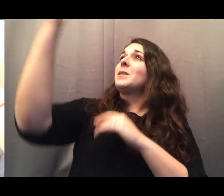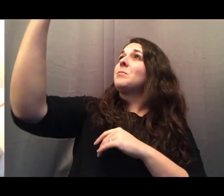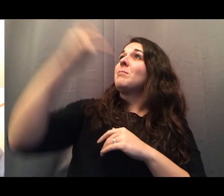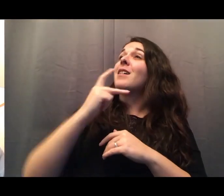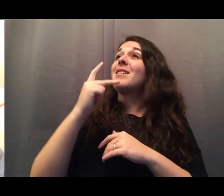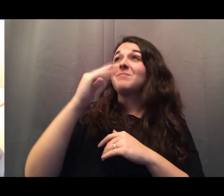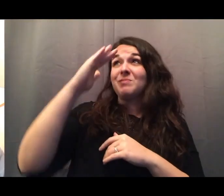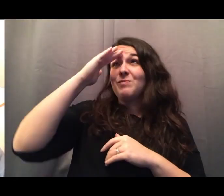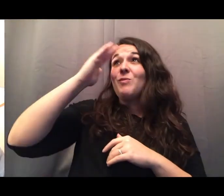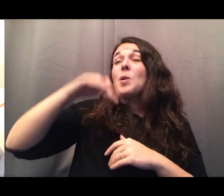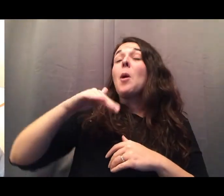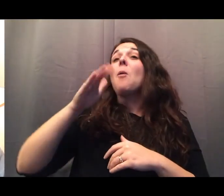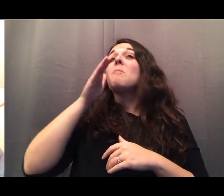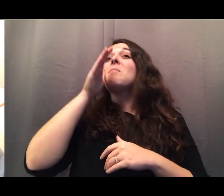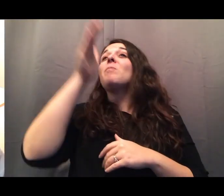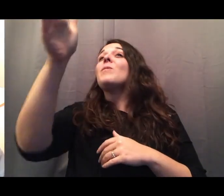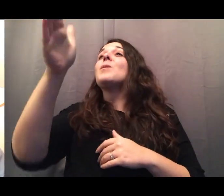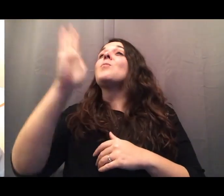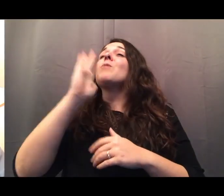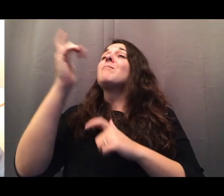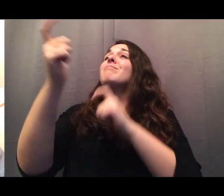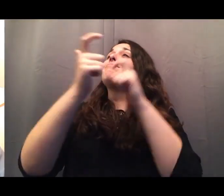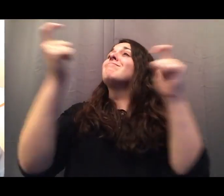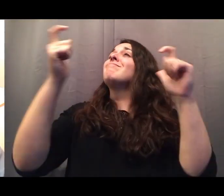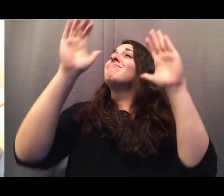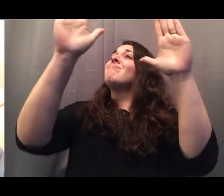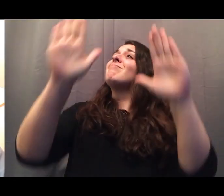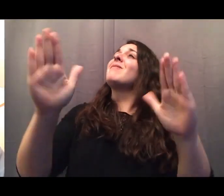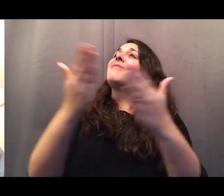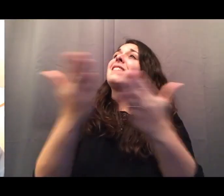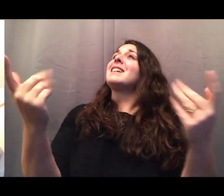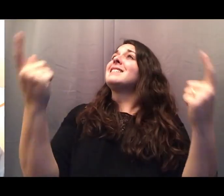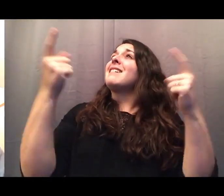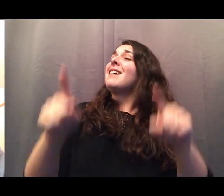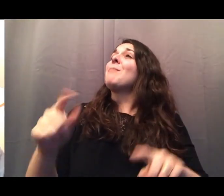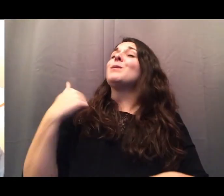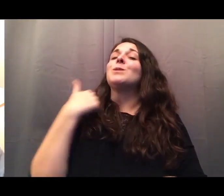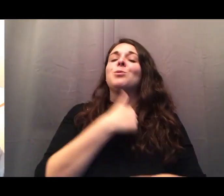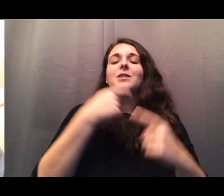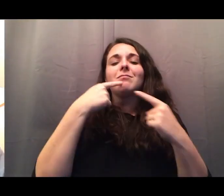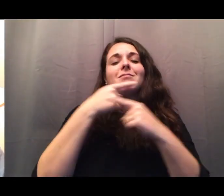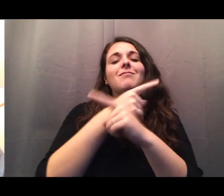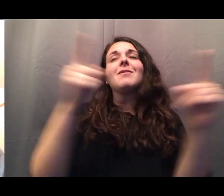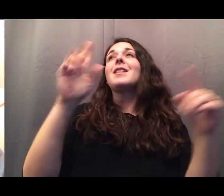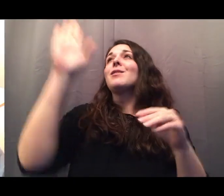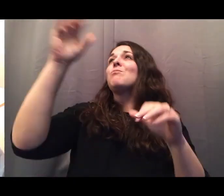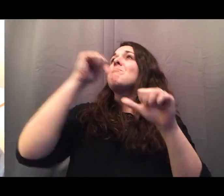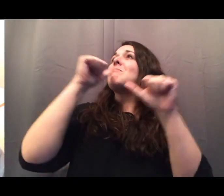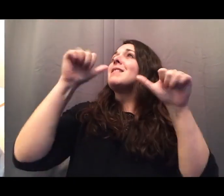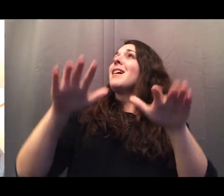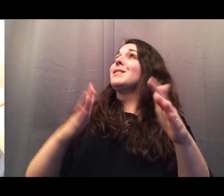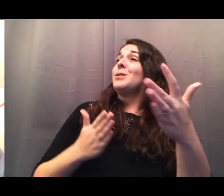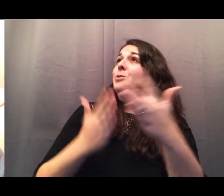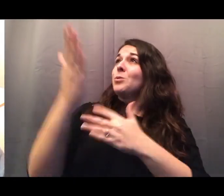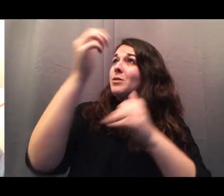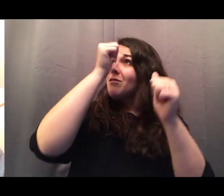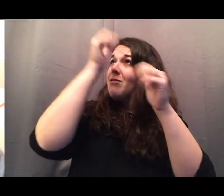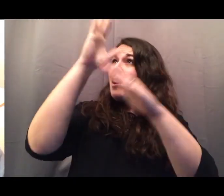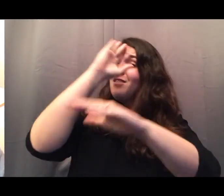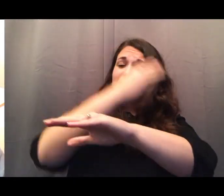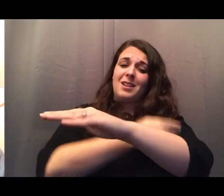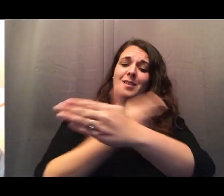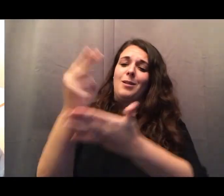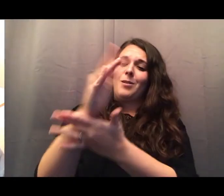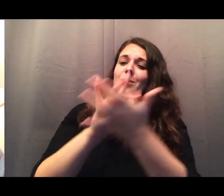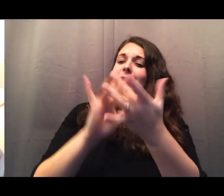I know that greater days are ahead of us. So we speak your blessings in the name of the Father,